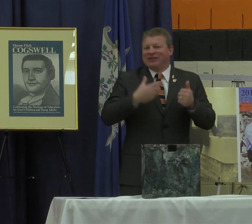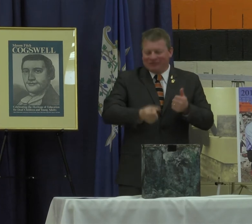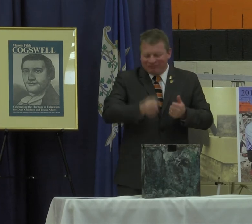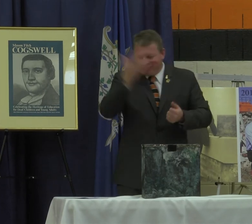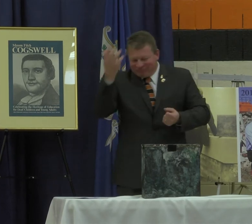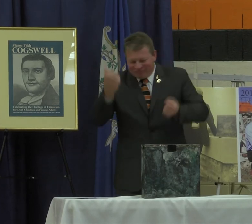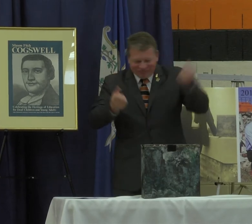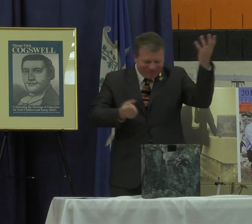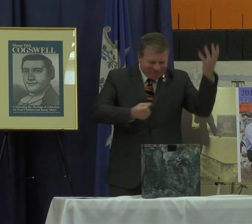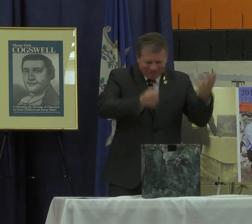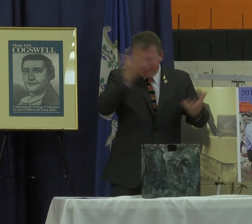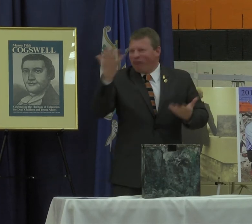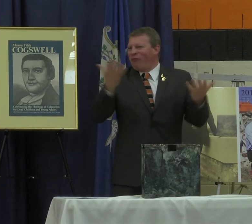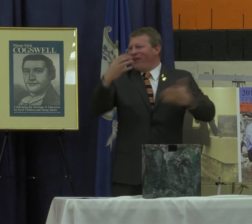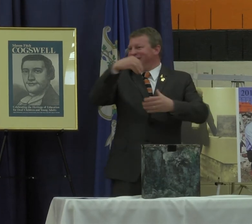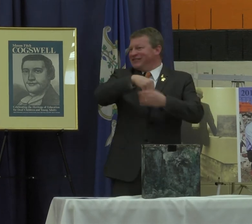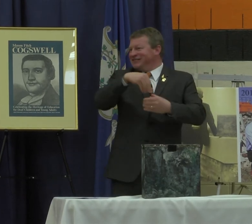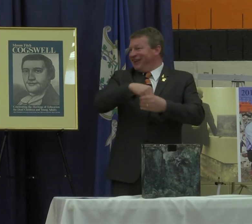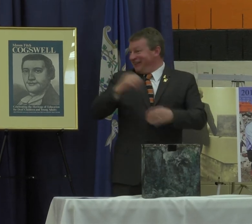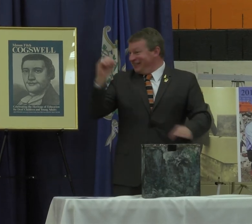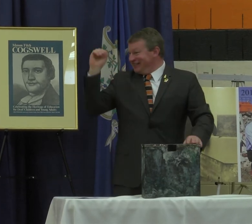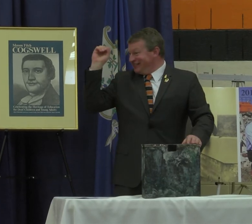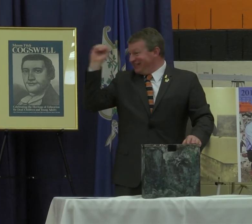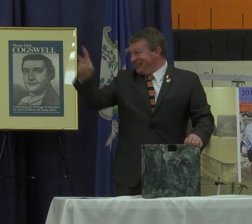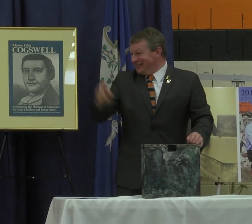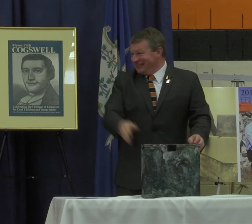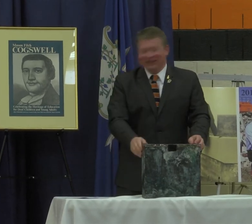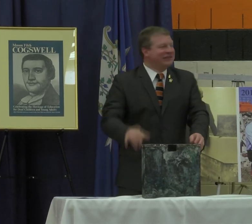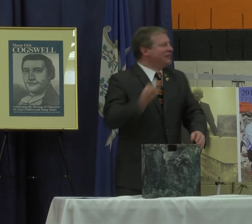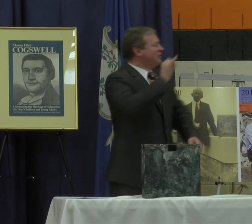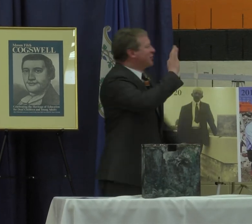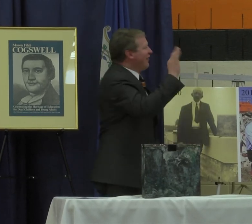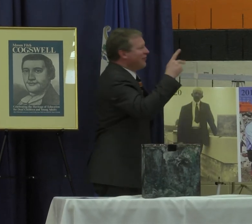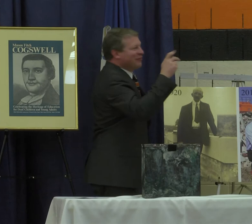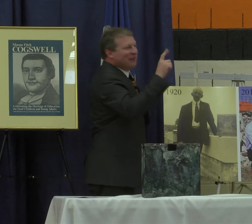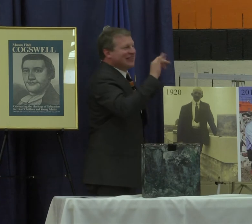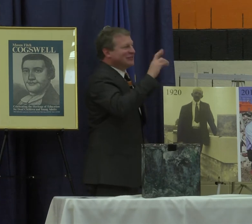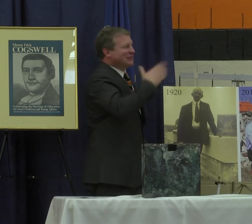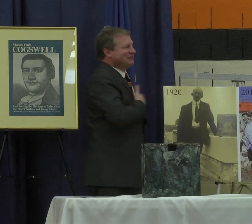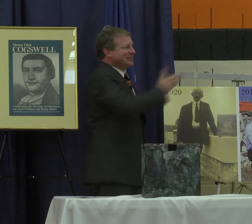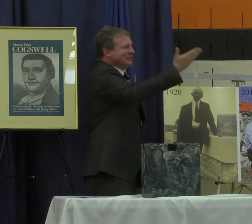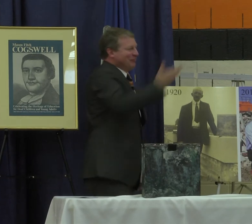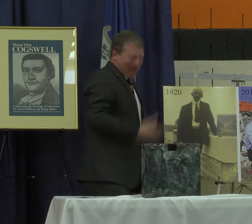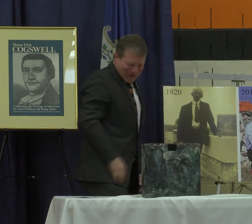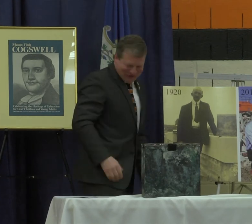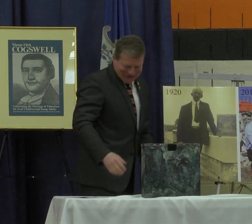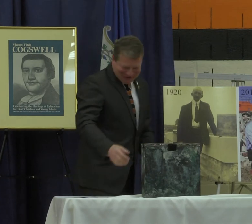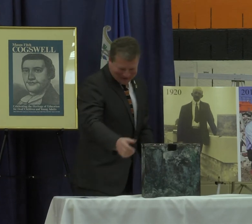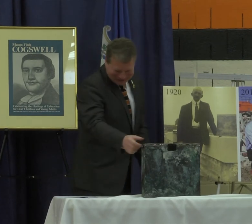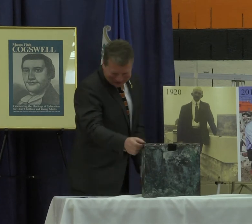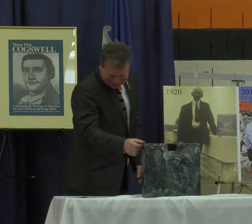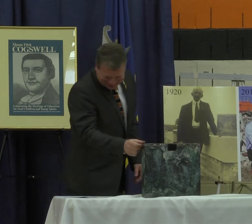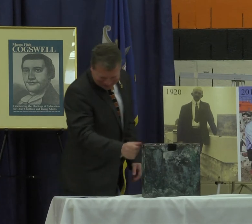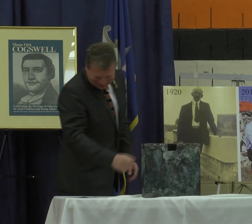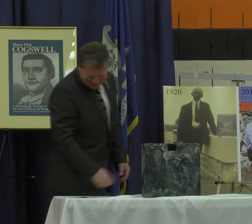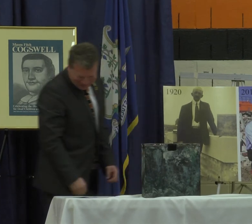some students to come up and help me see what's inside, okay? Jeff Pelletier, please come up.